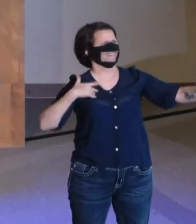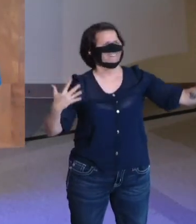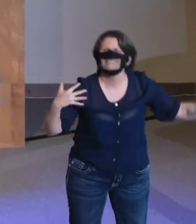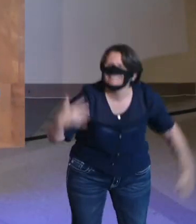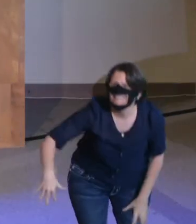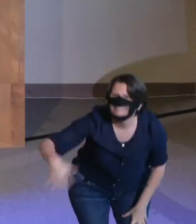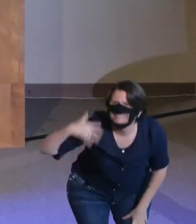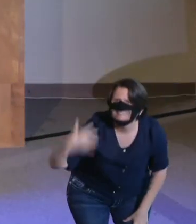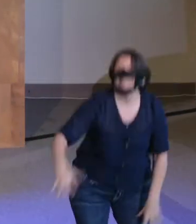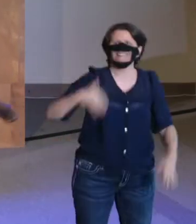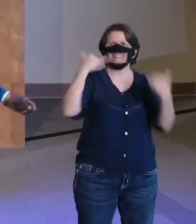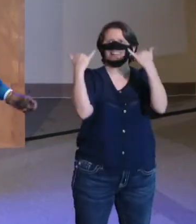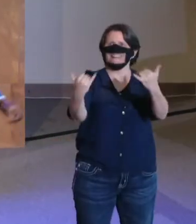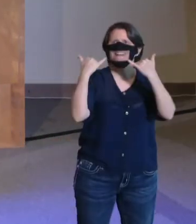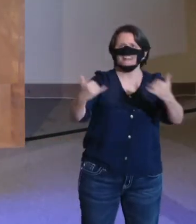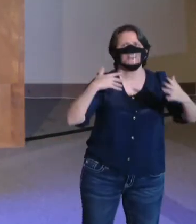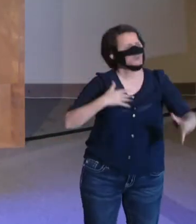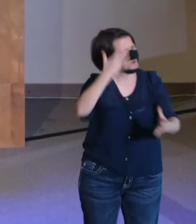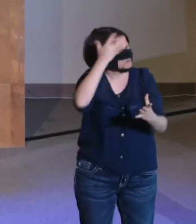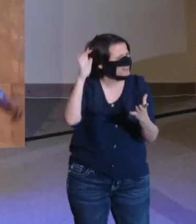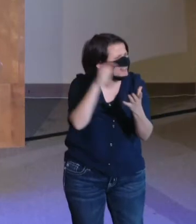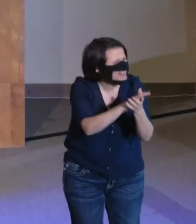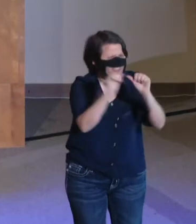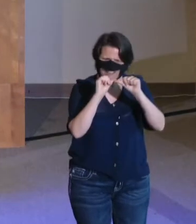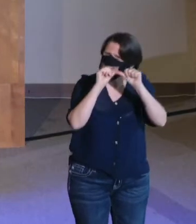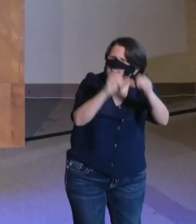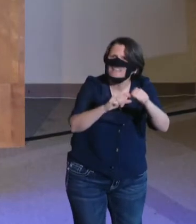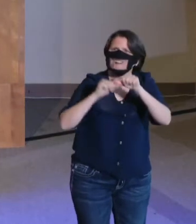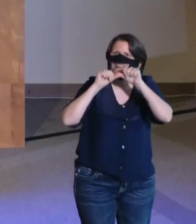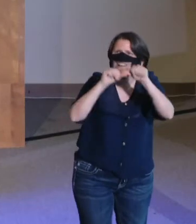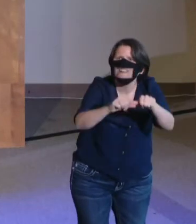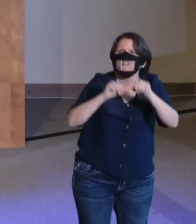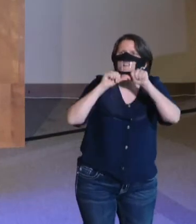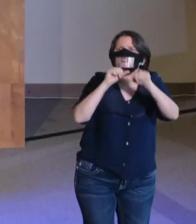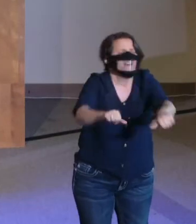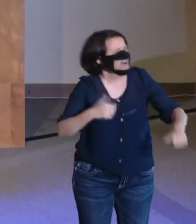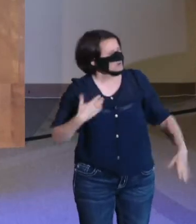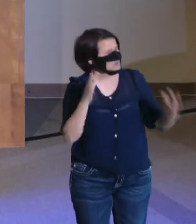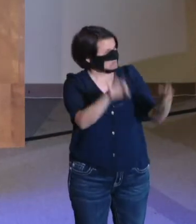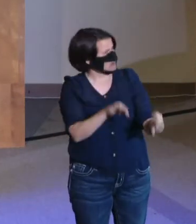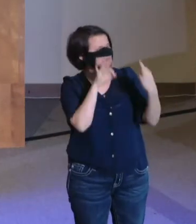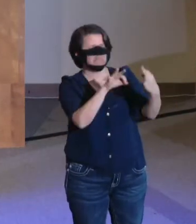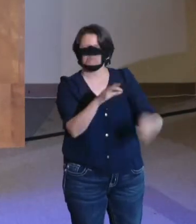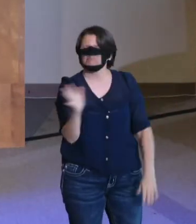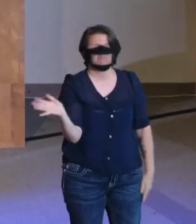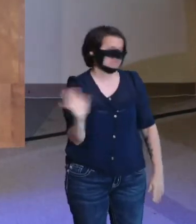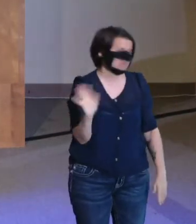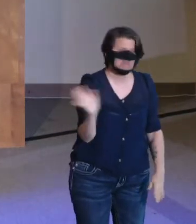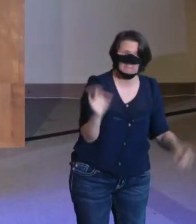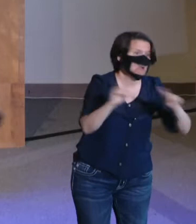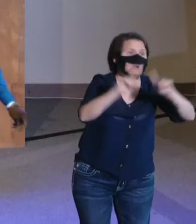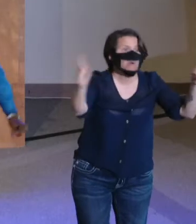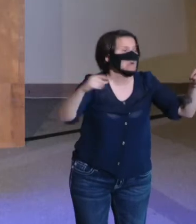believing. Now you're walking in your healing. Everything's not perfect, but you don't look